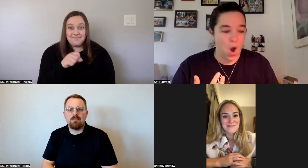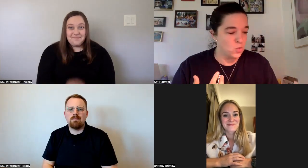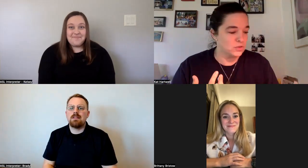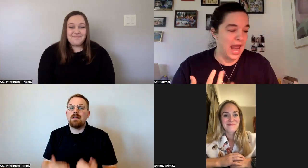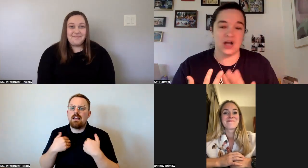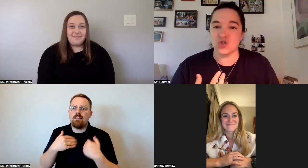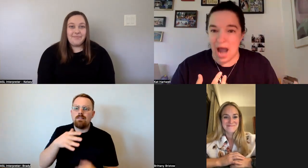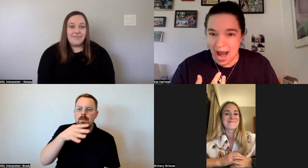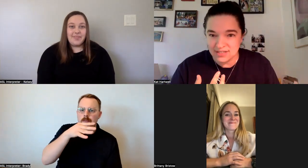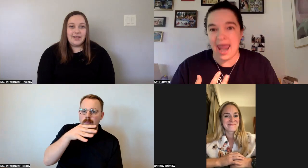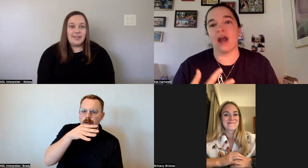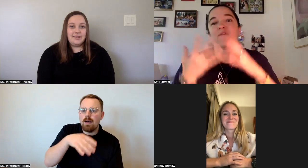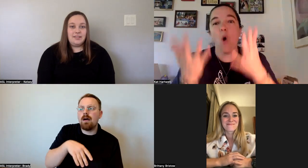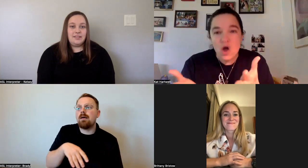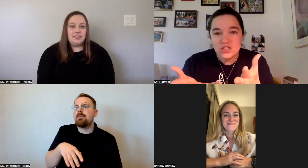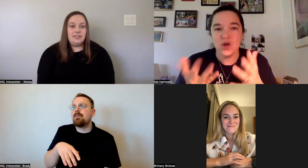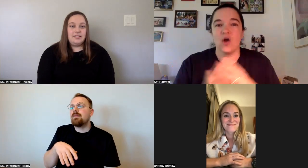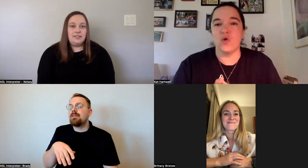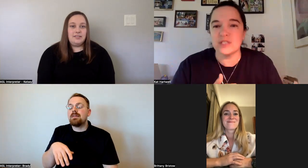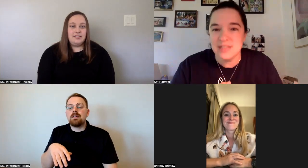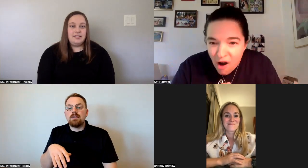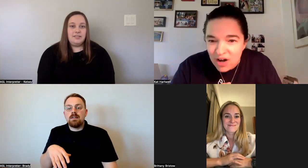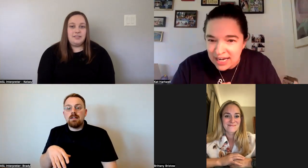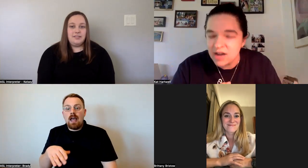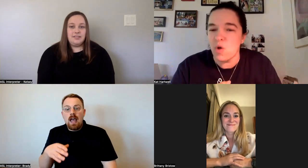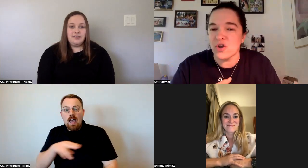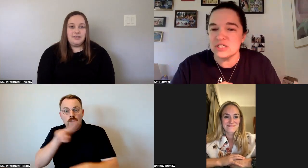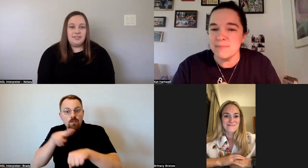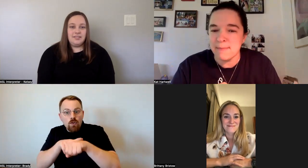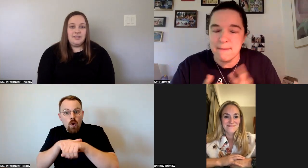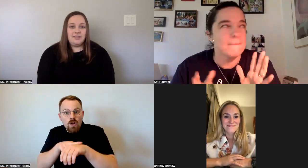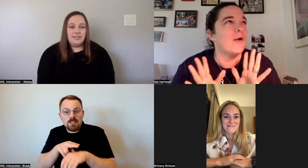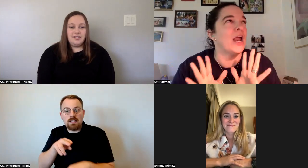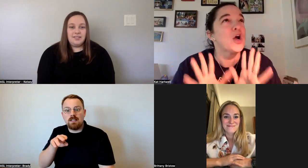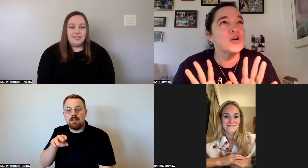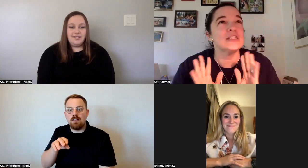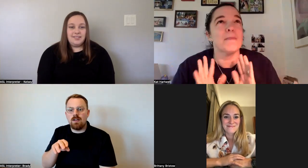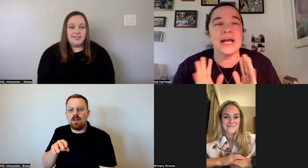mom wrote and direct, and of course, you starred in it with Chris